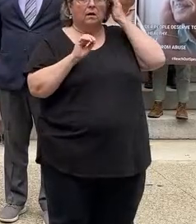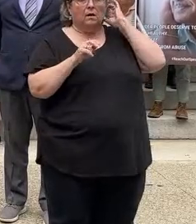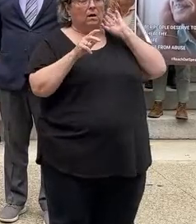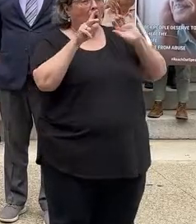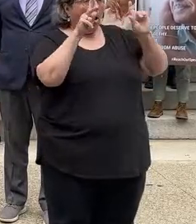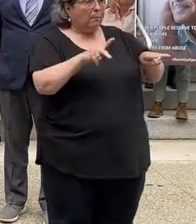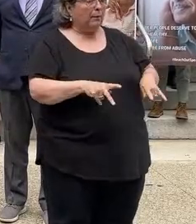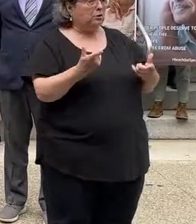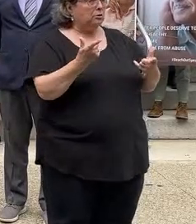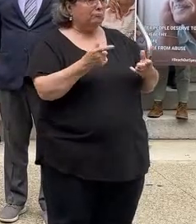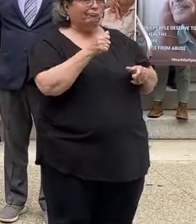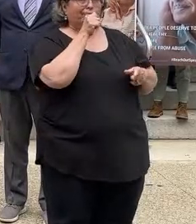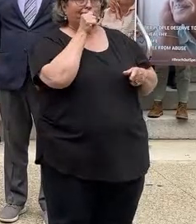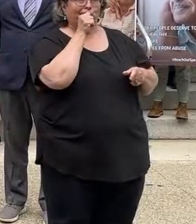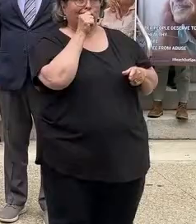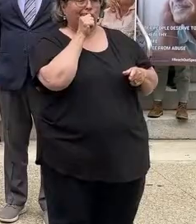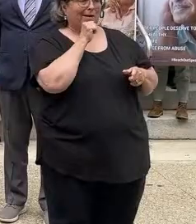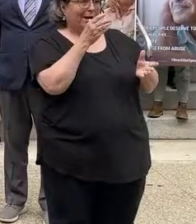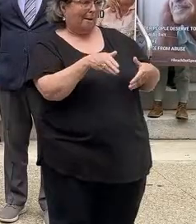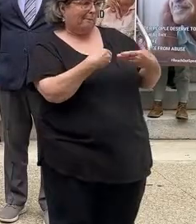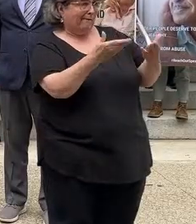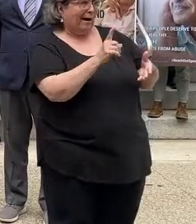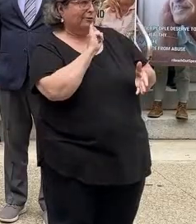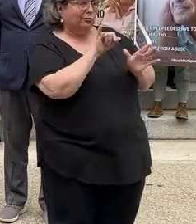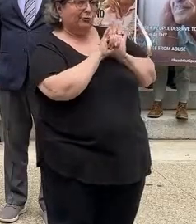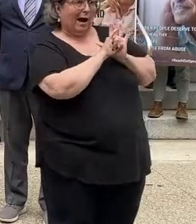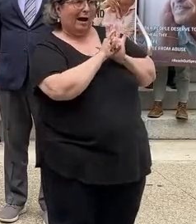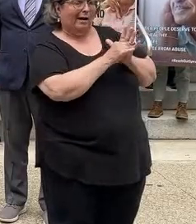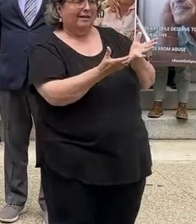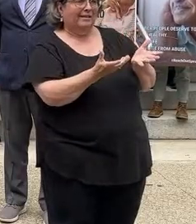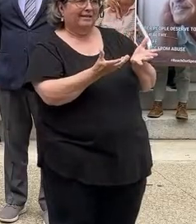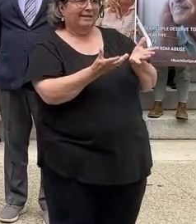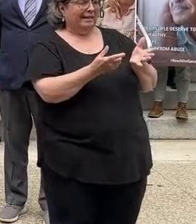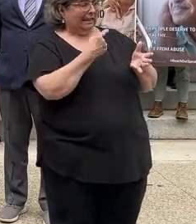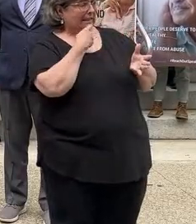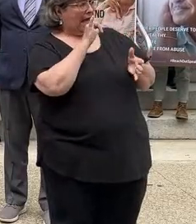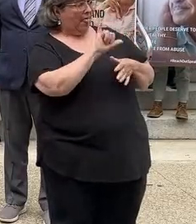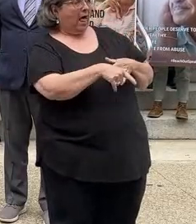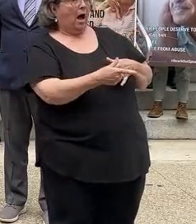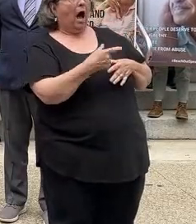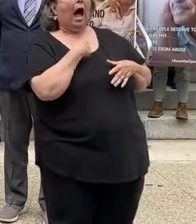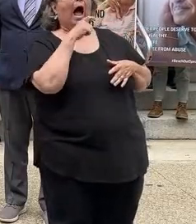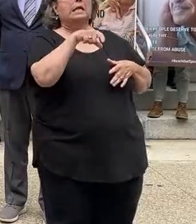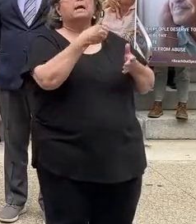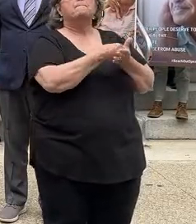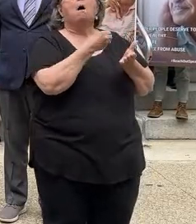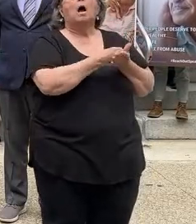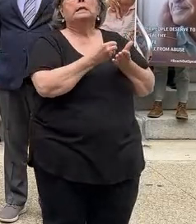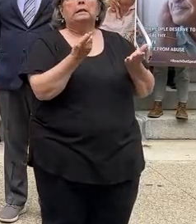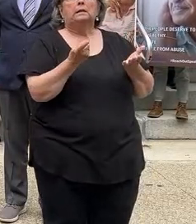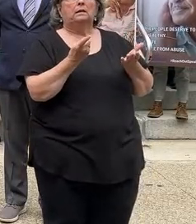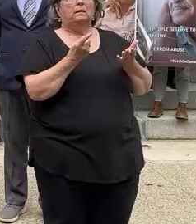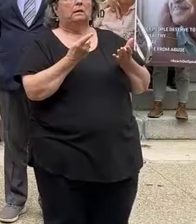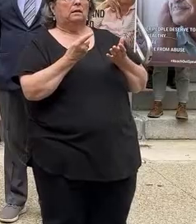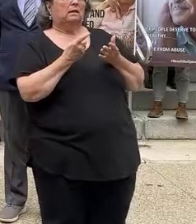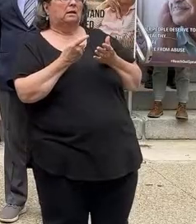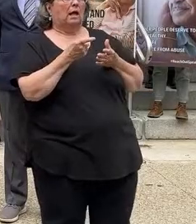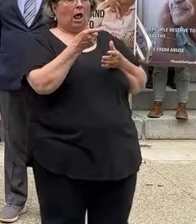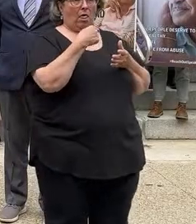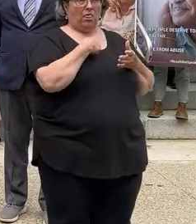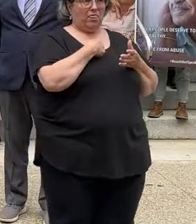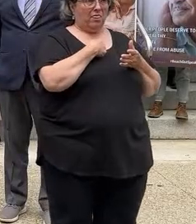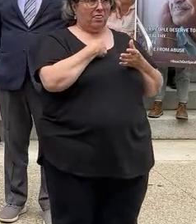who is confidential and doesn't provide their true identity indicates that they are in need of money because they